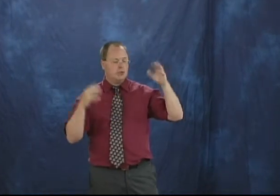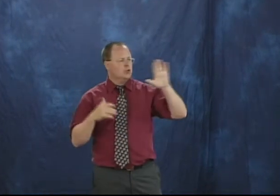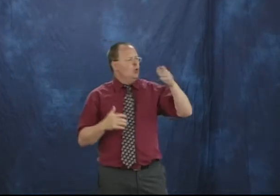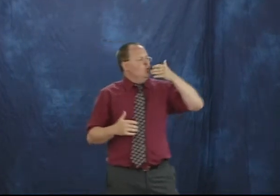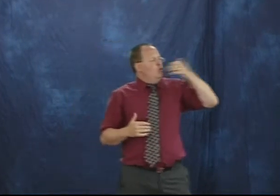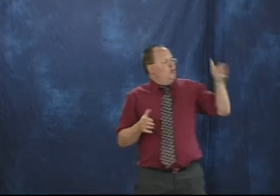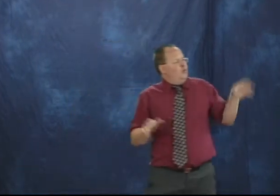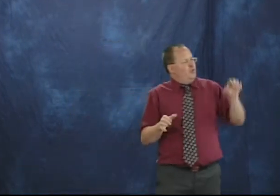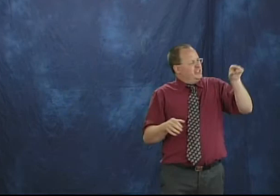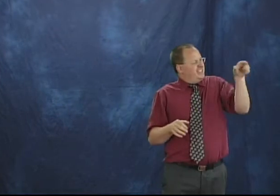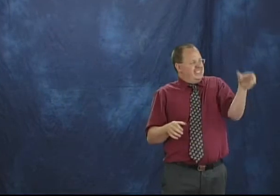heaven.